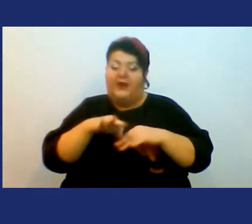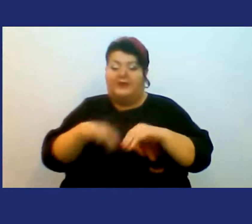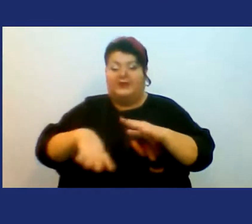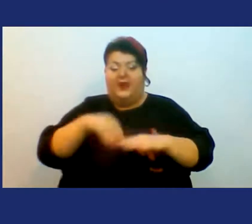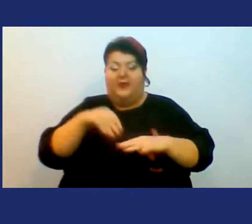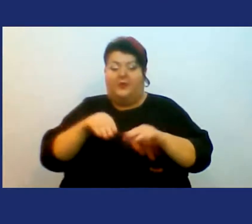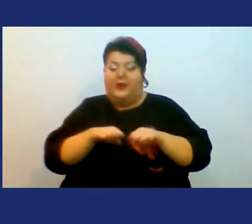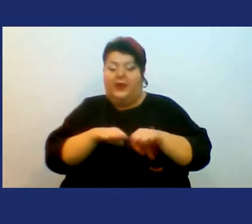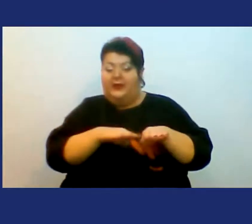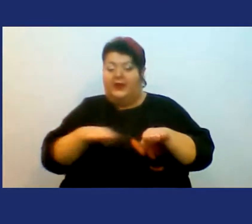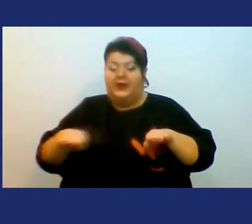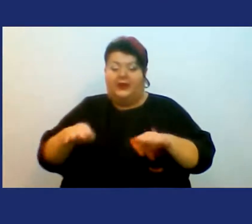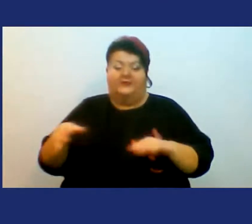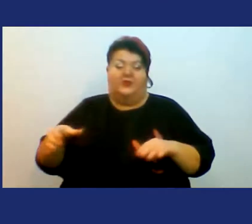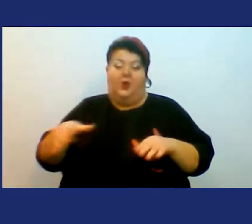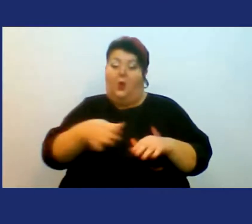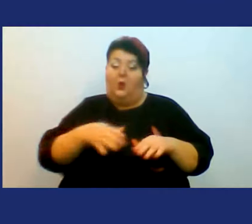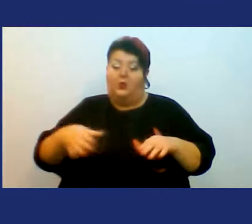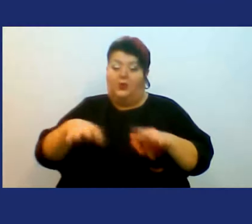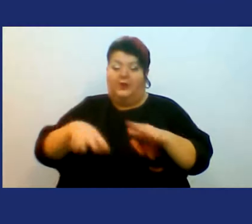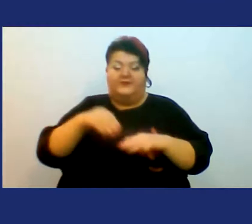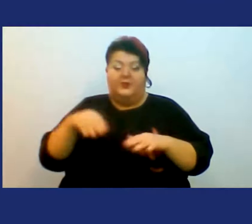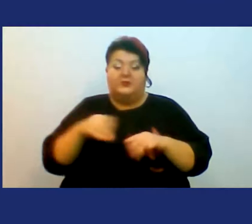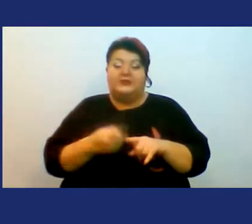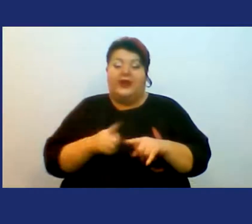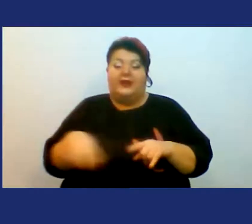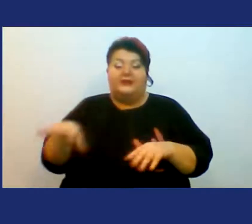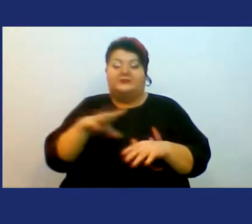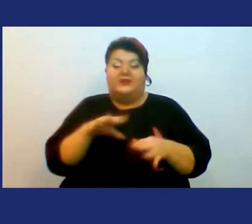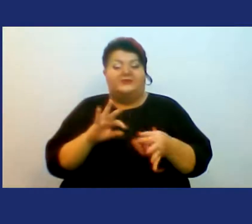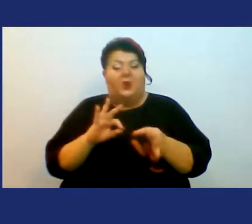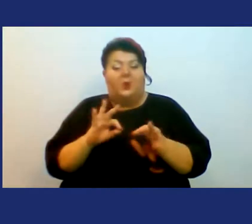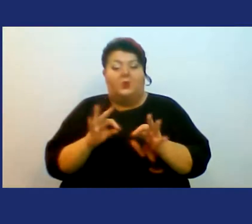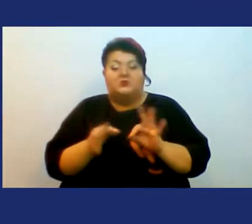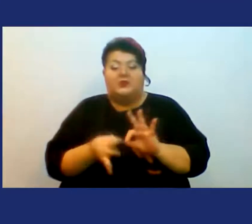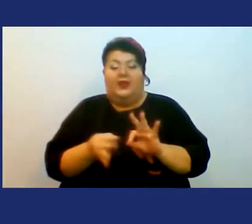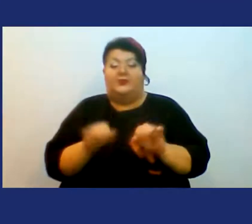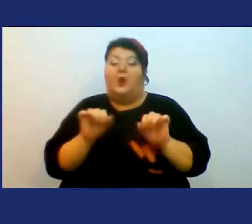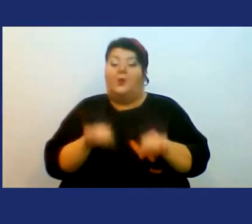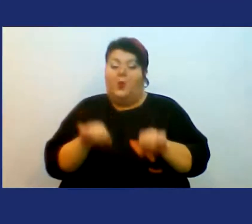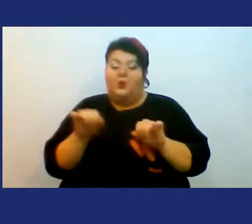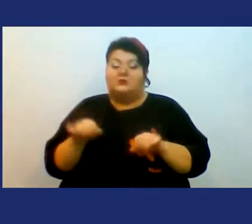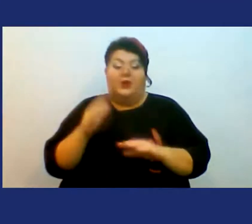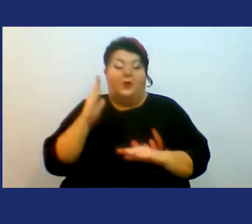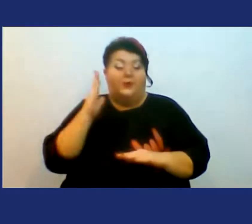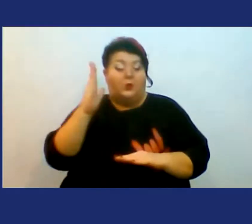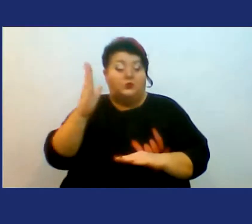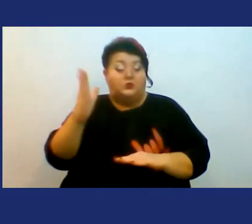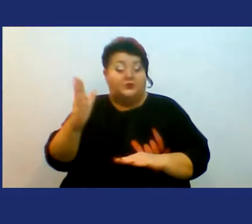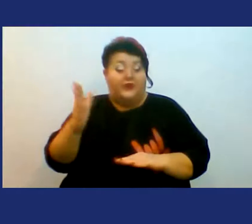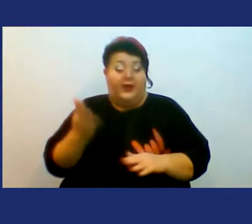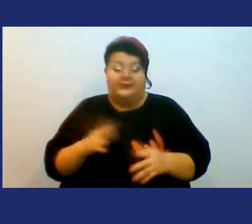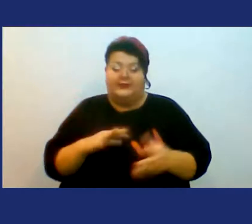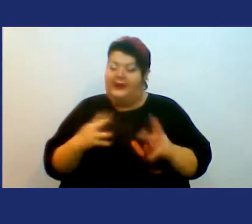example is that the courts have just decided the timelines for counting postal votes, for instance, at the very